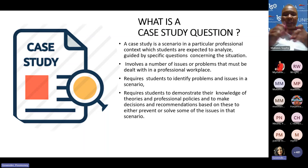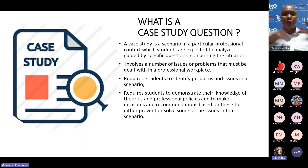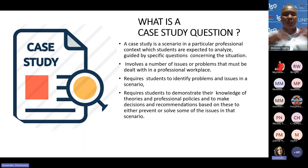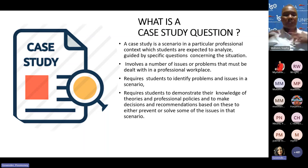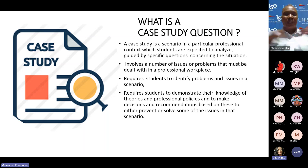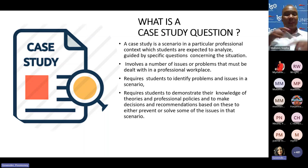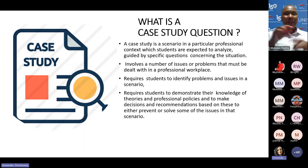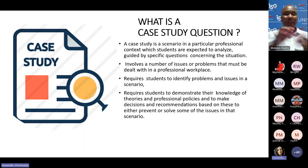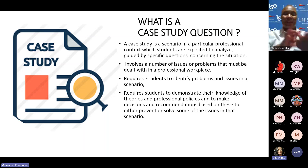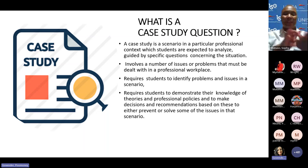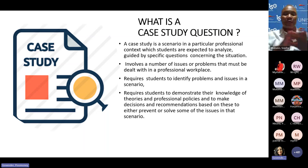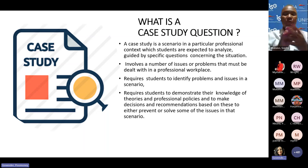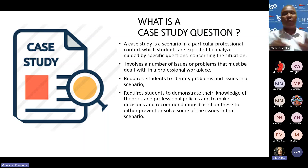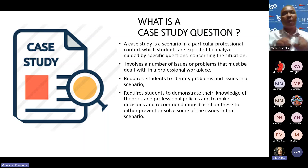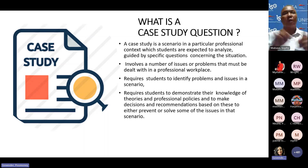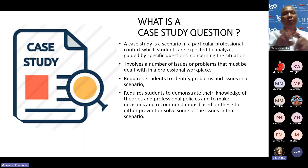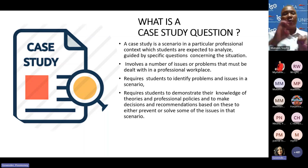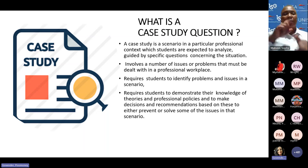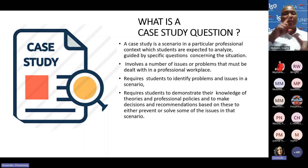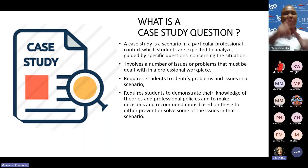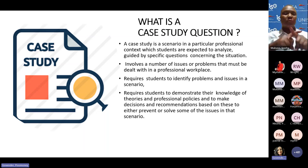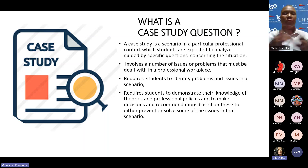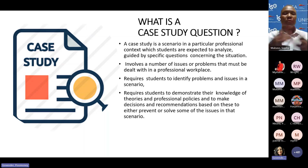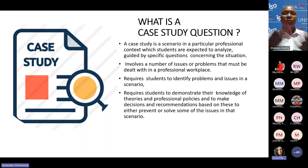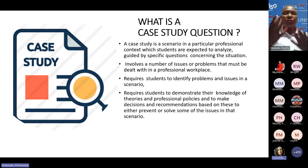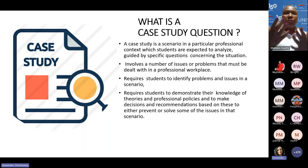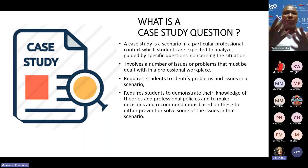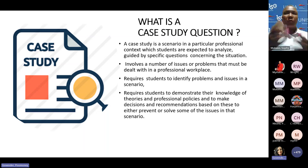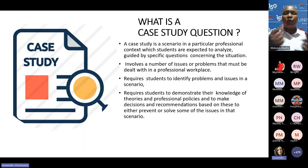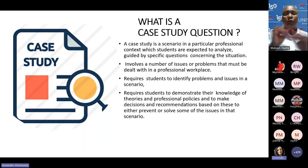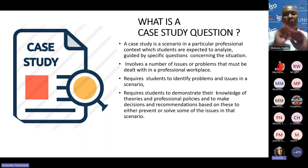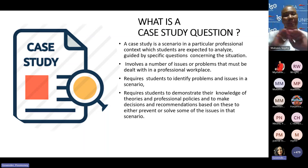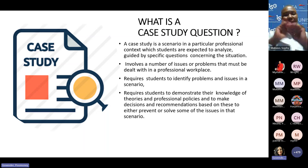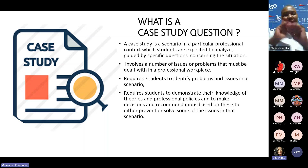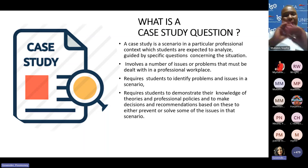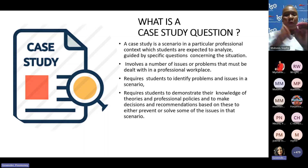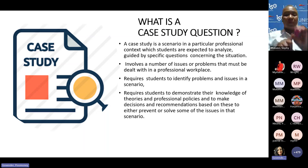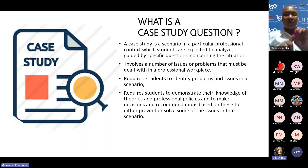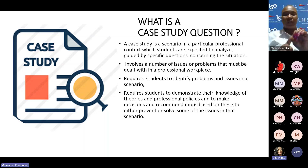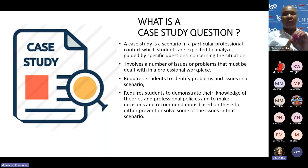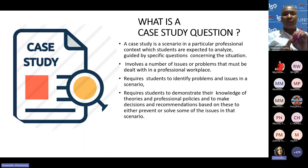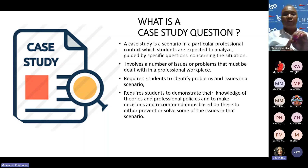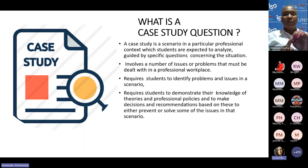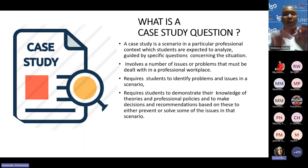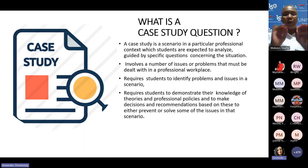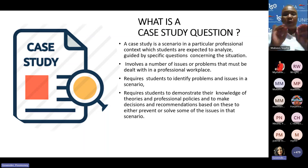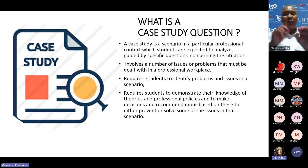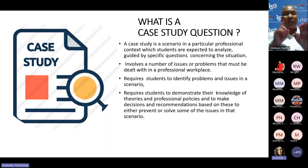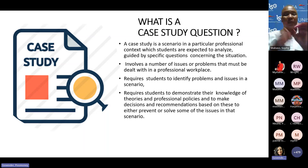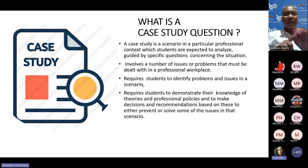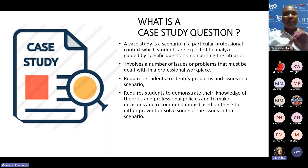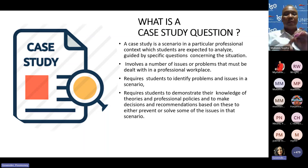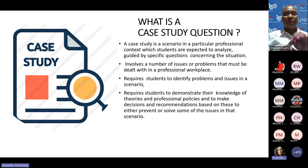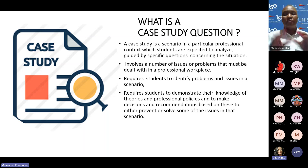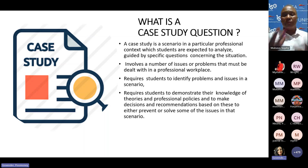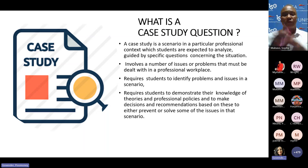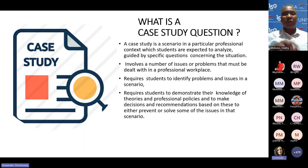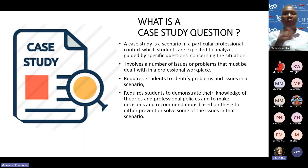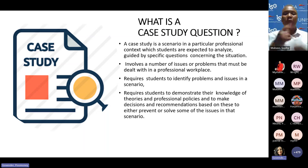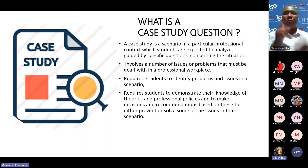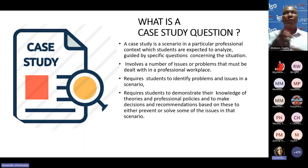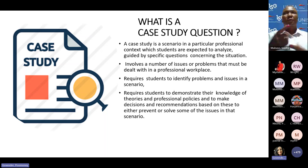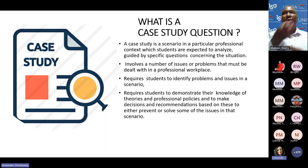For example, if you are pursuing a teacher qualification, a qualification in teaching, then there'll be case